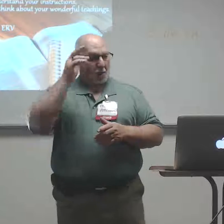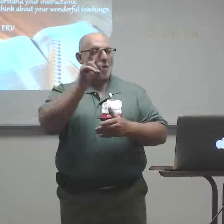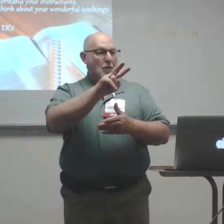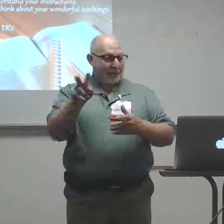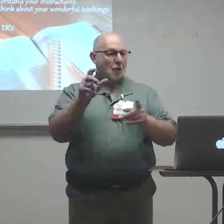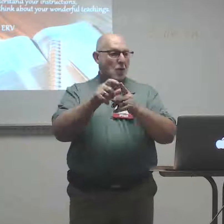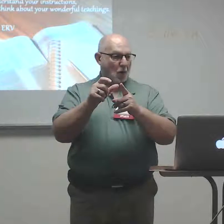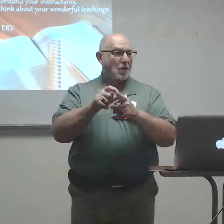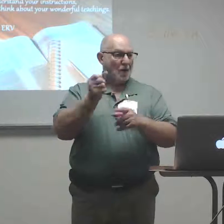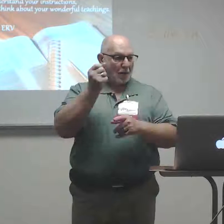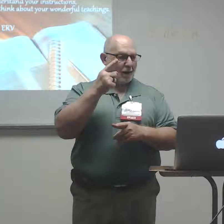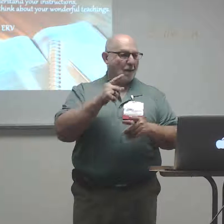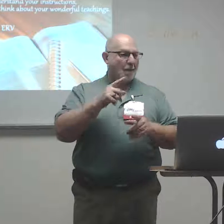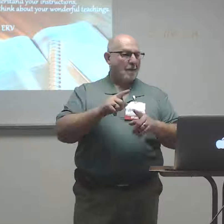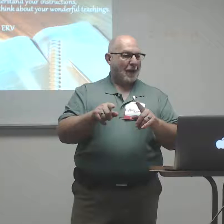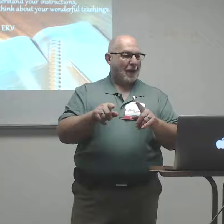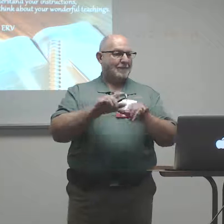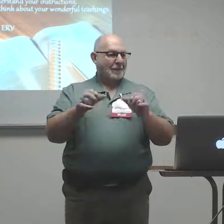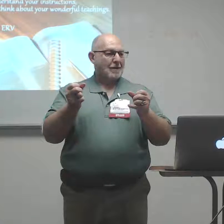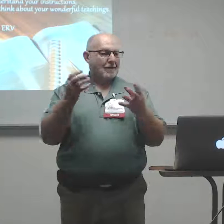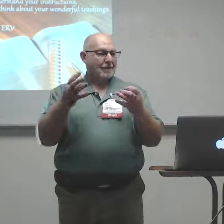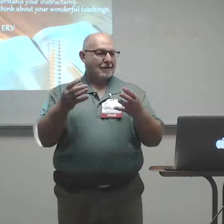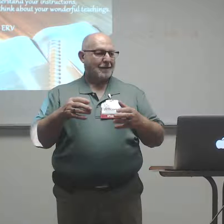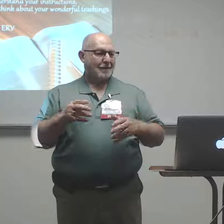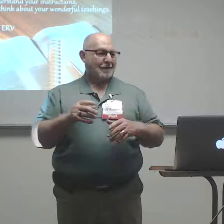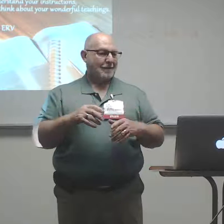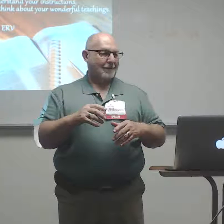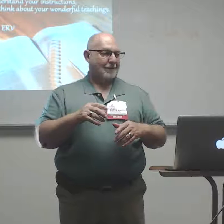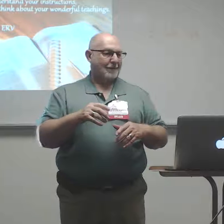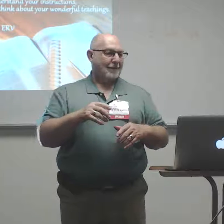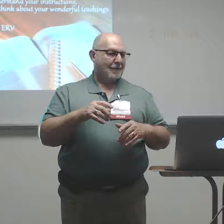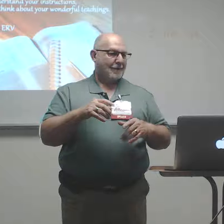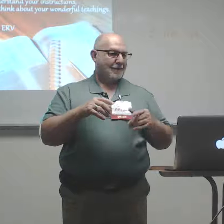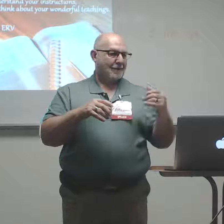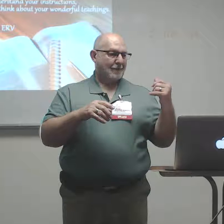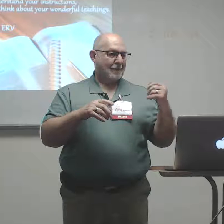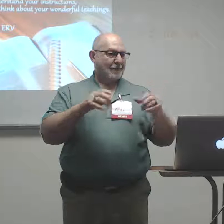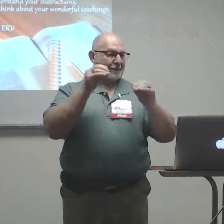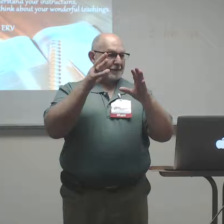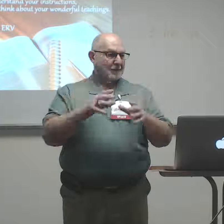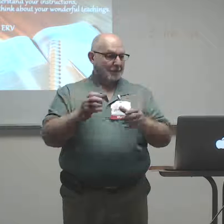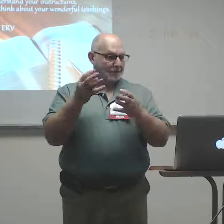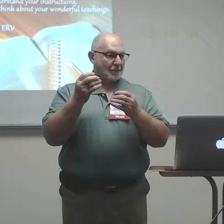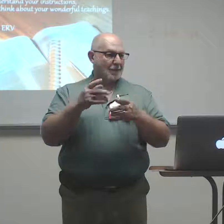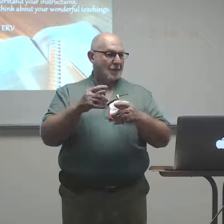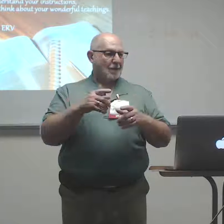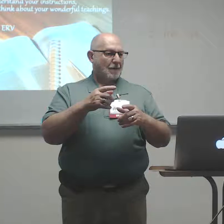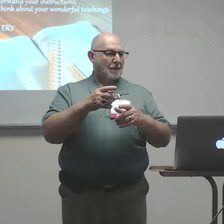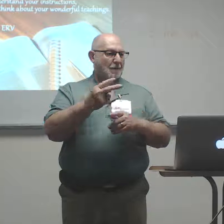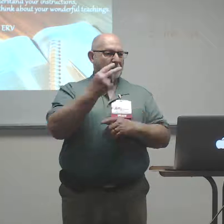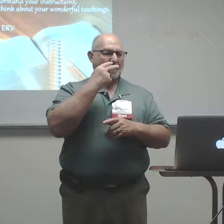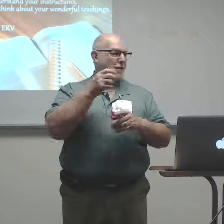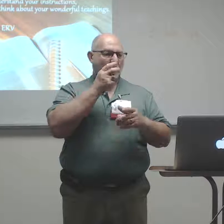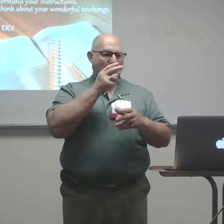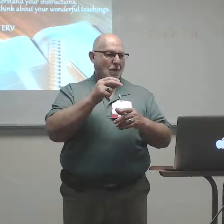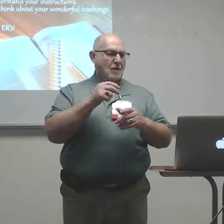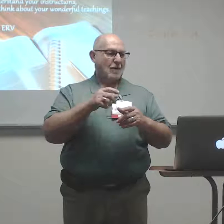they were at a gospel meeting, and Leonard was preaching. He was just going on what happened. We